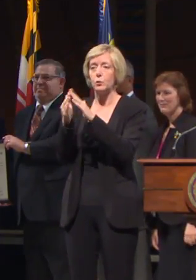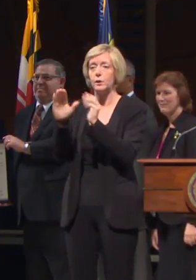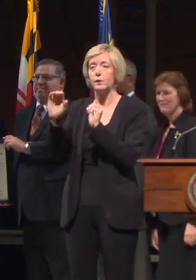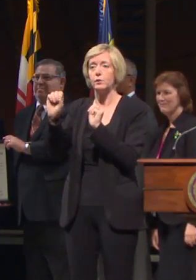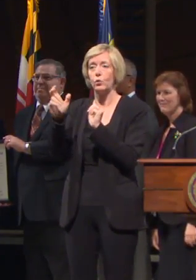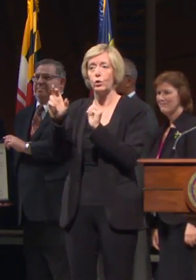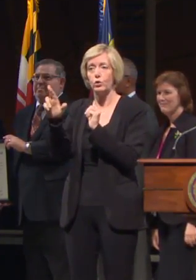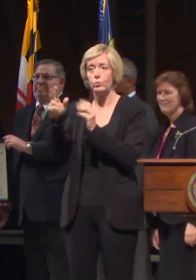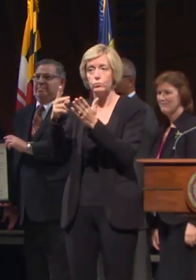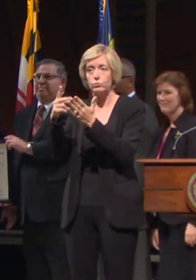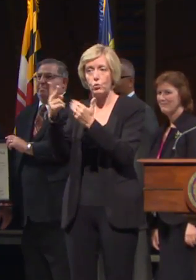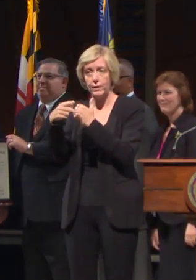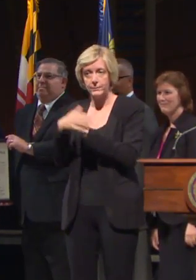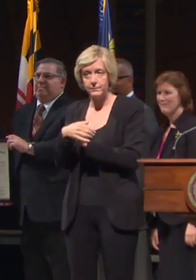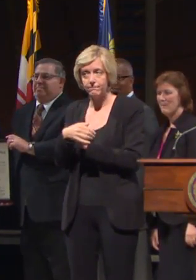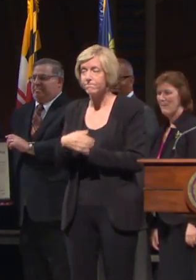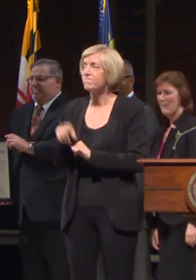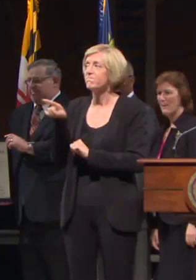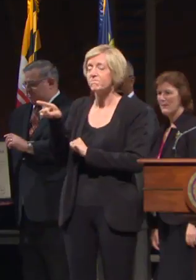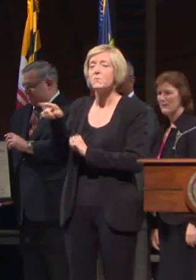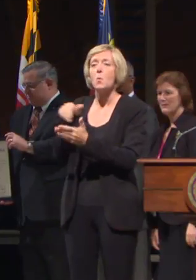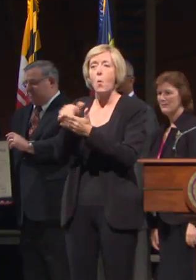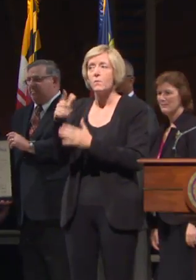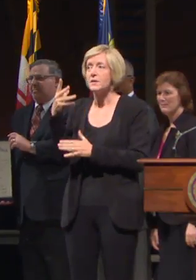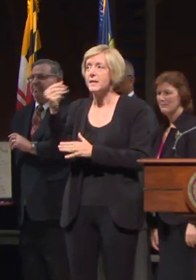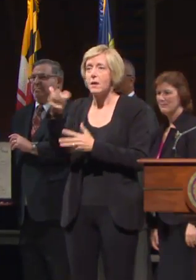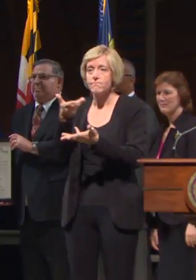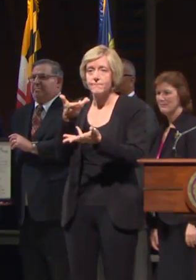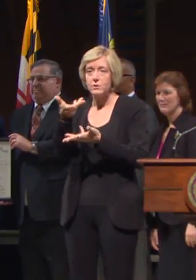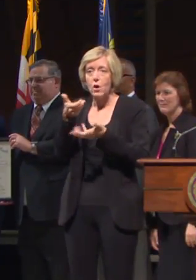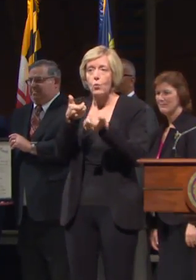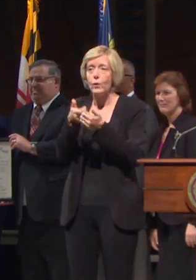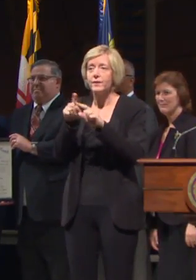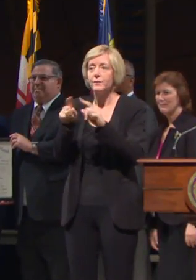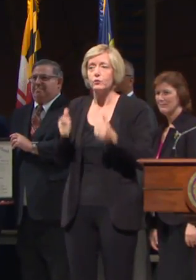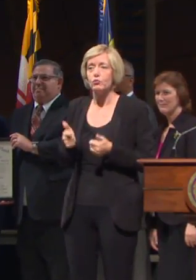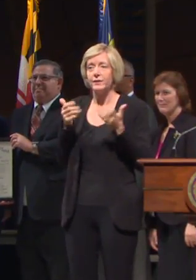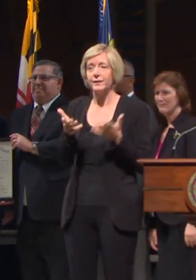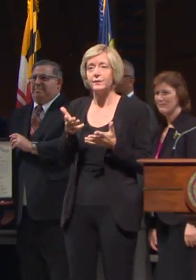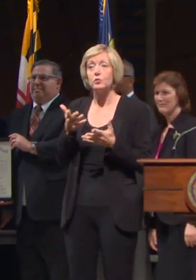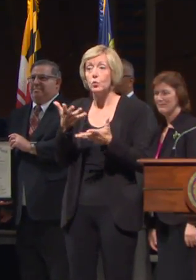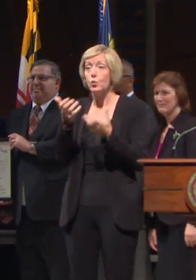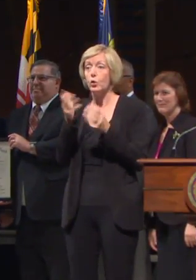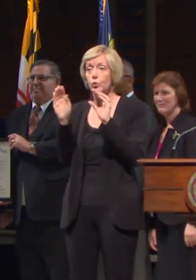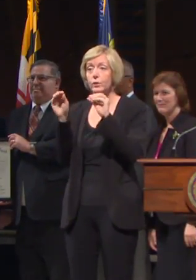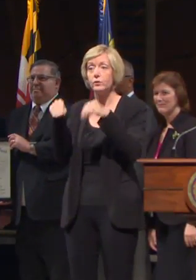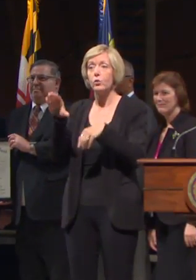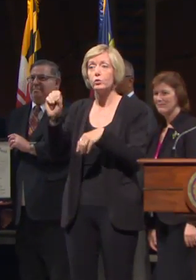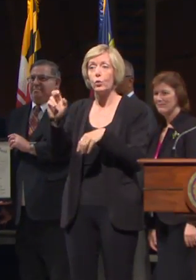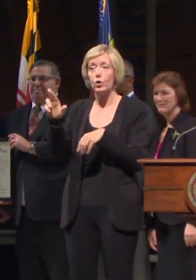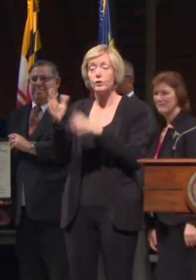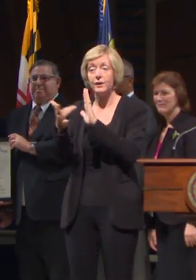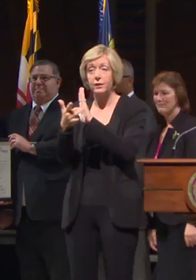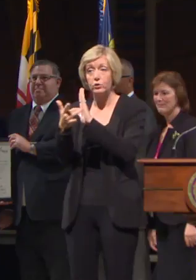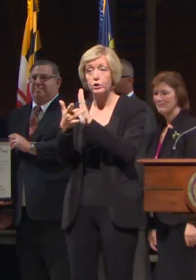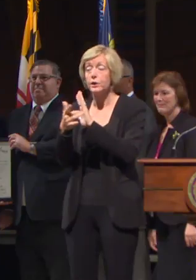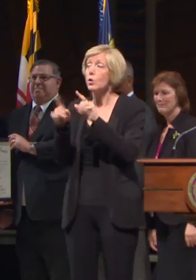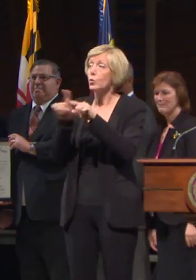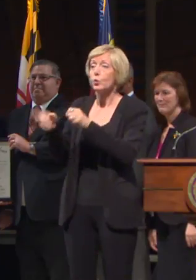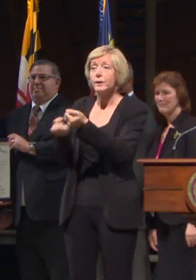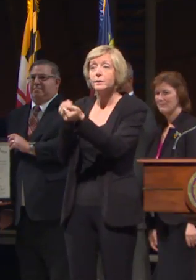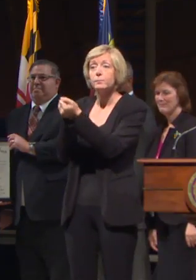programs. David frequently interacts with Maryland residents interested in installing solar technology, as well as helping